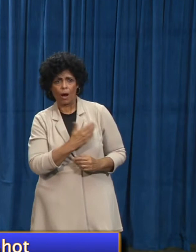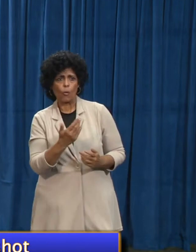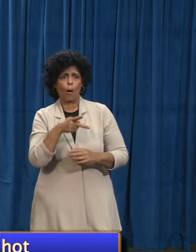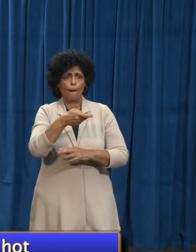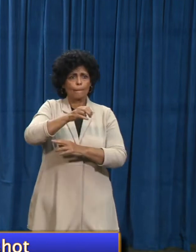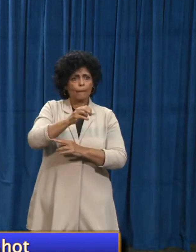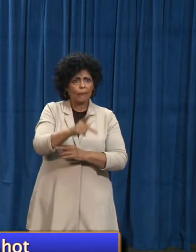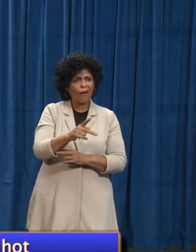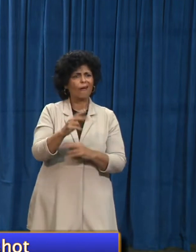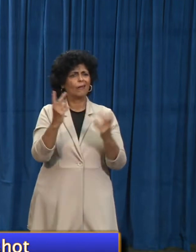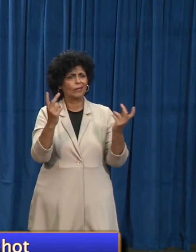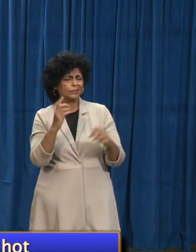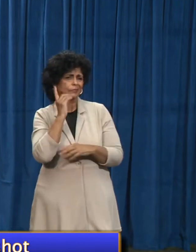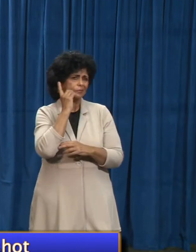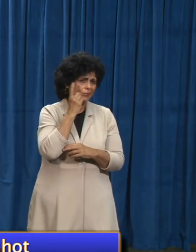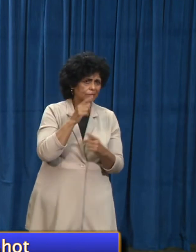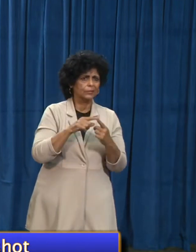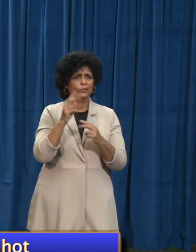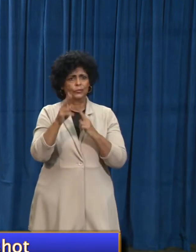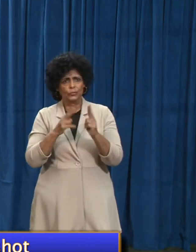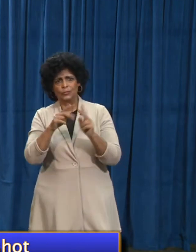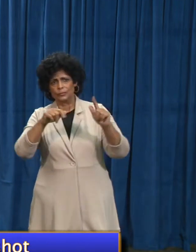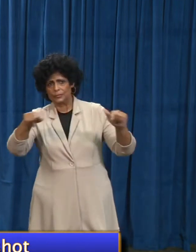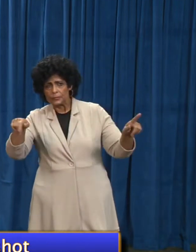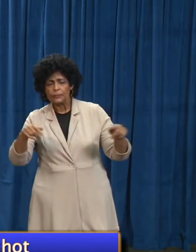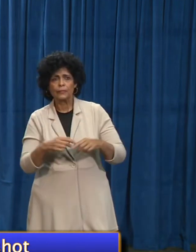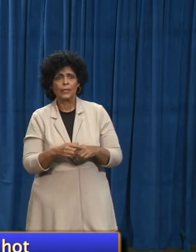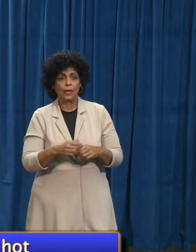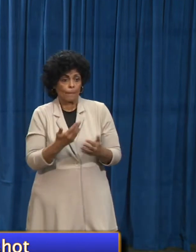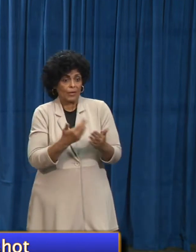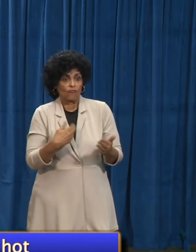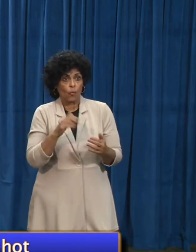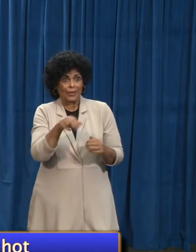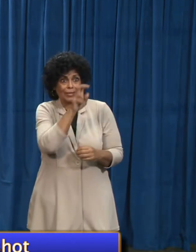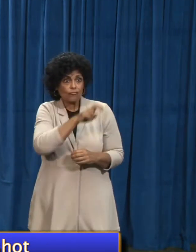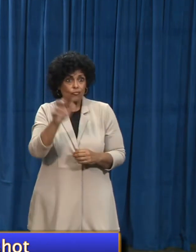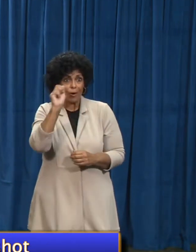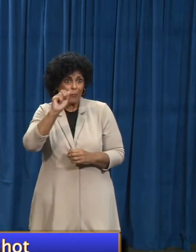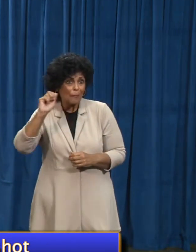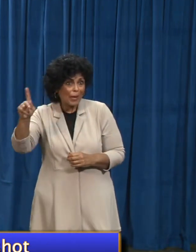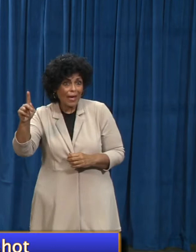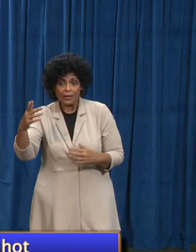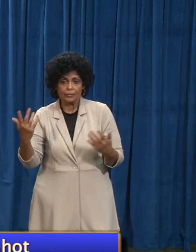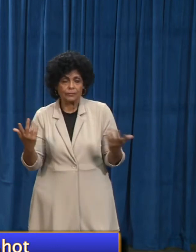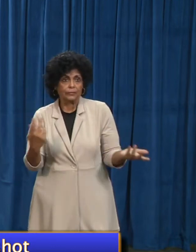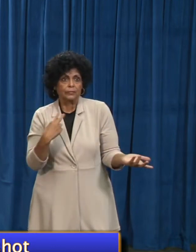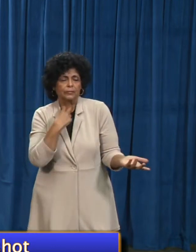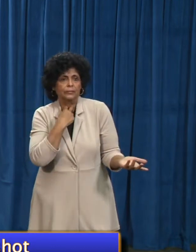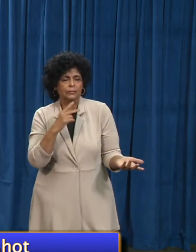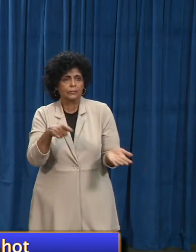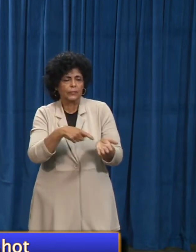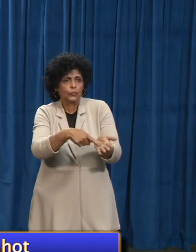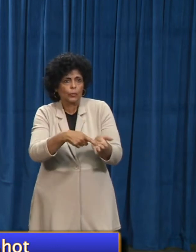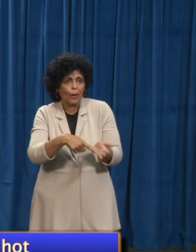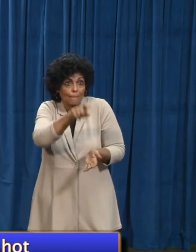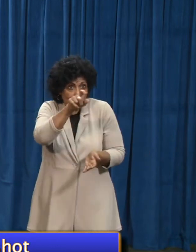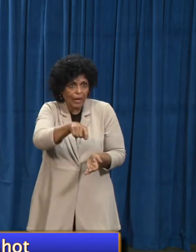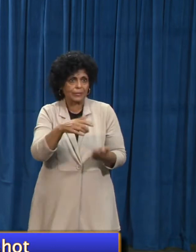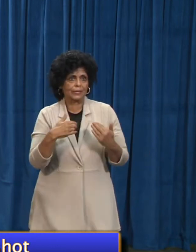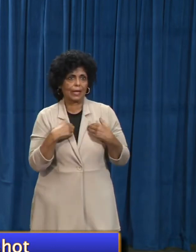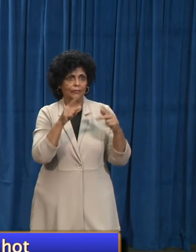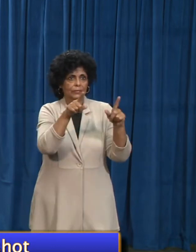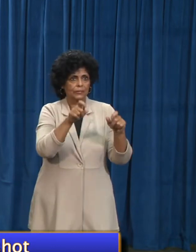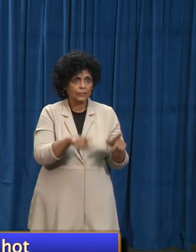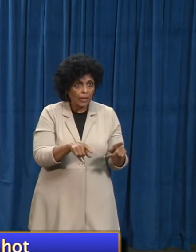families, and before they're able to travel back to places they came from, they're required to be